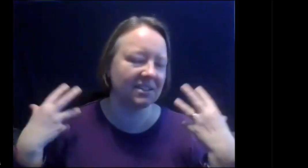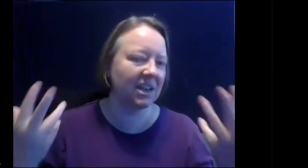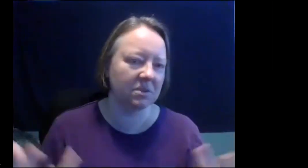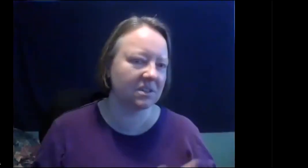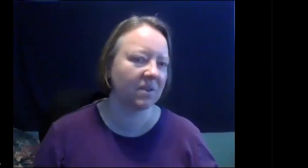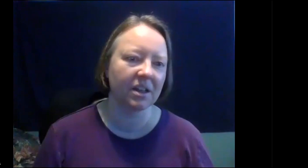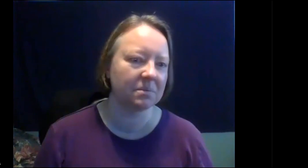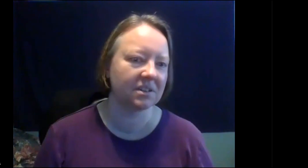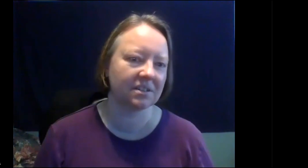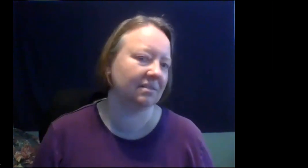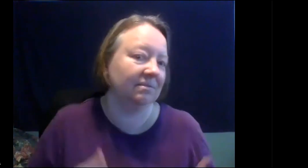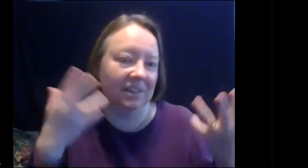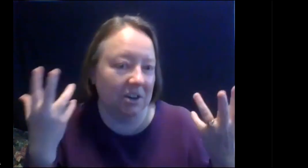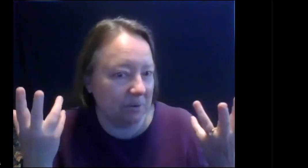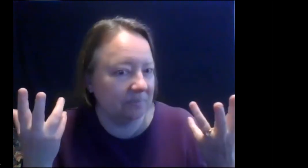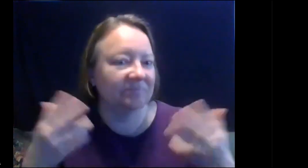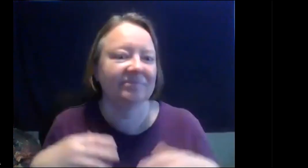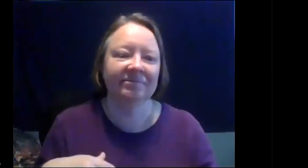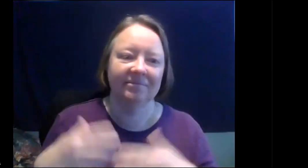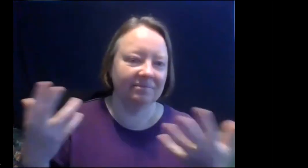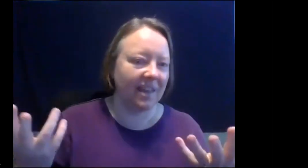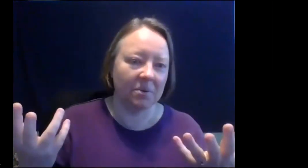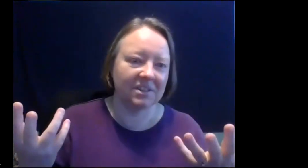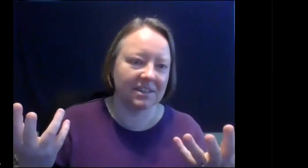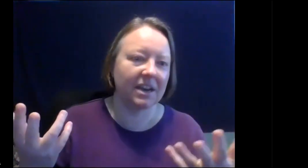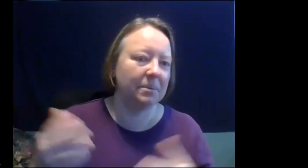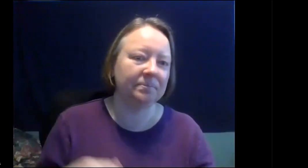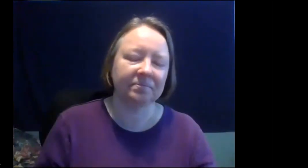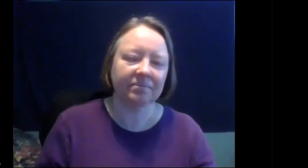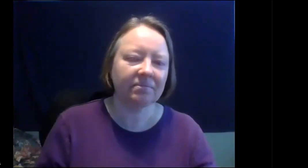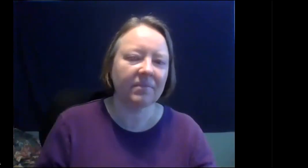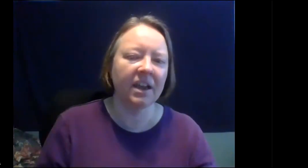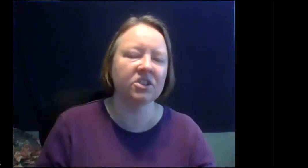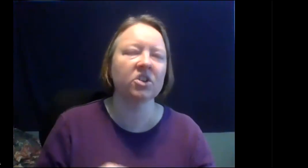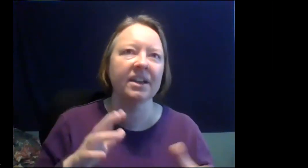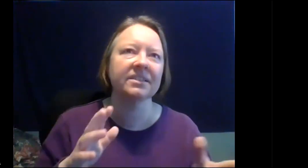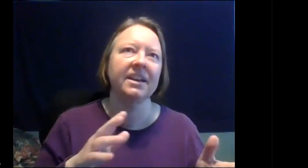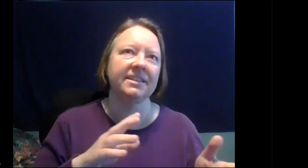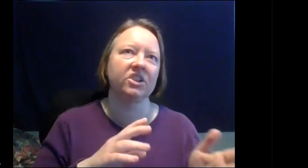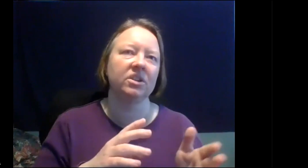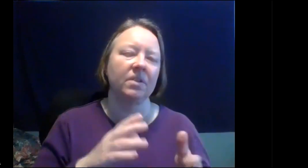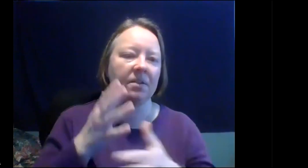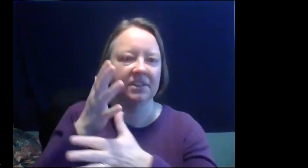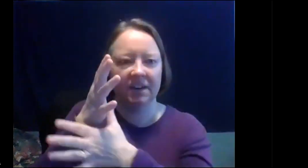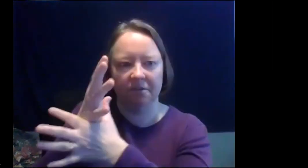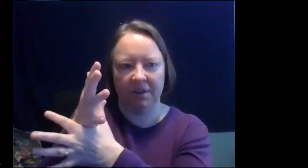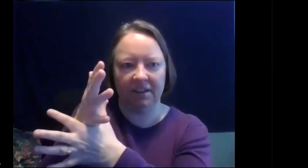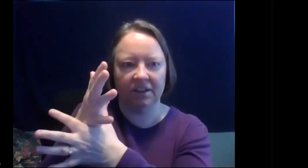when that sign was developed, that was the time. And so that sign has actually evolved. Instead of being this